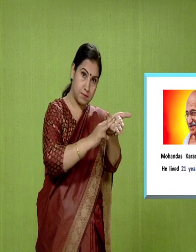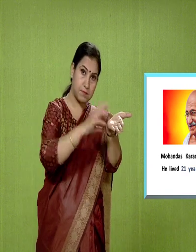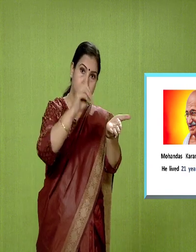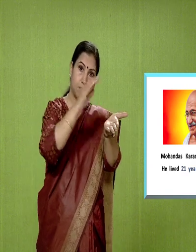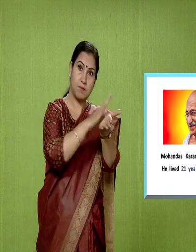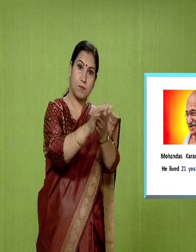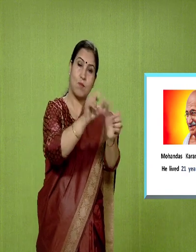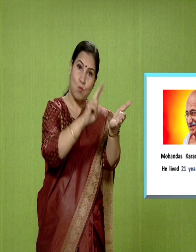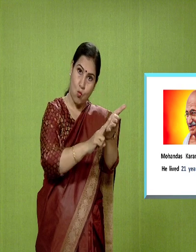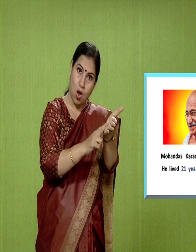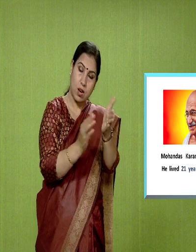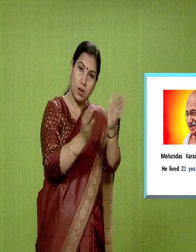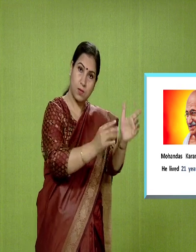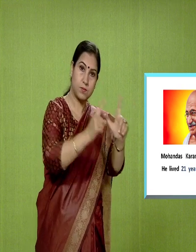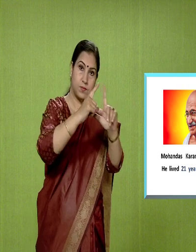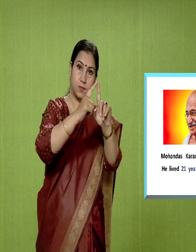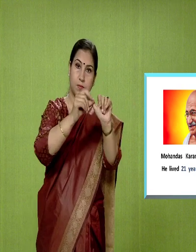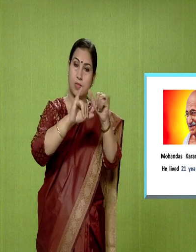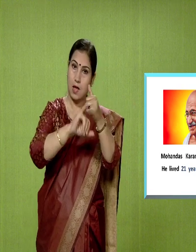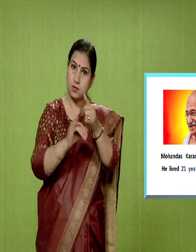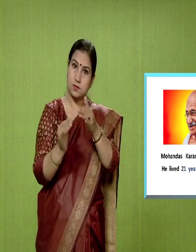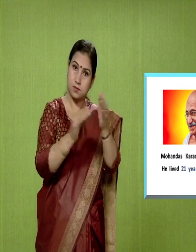Mohandas Karamchand Gandhi.